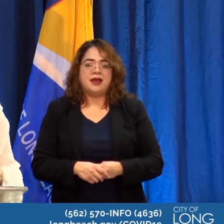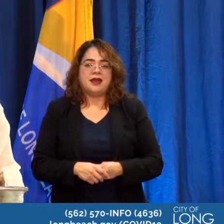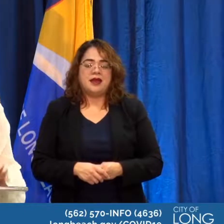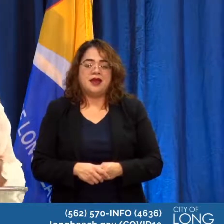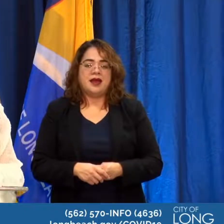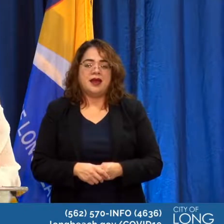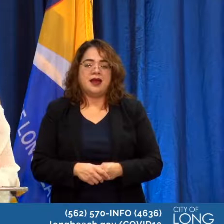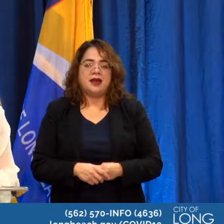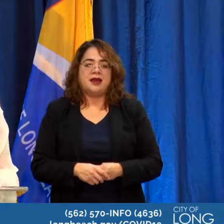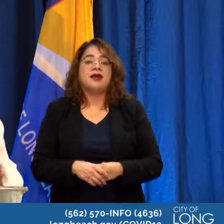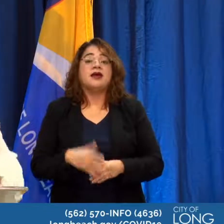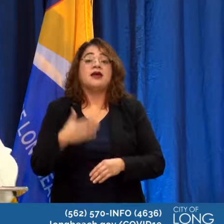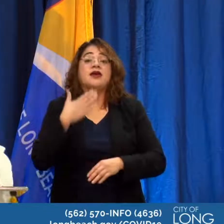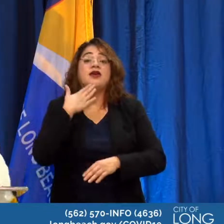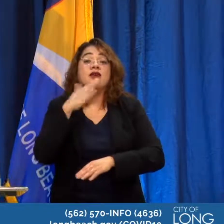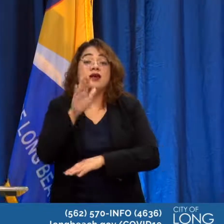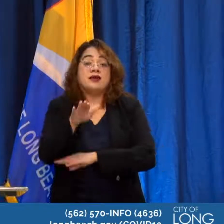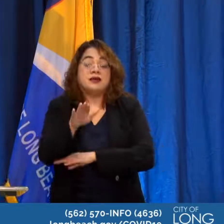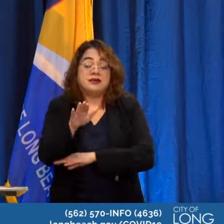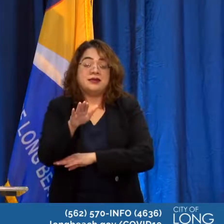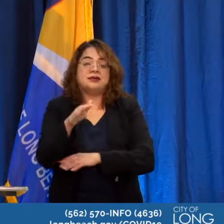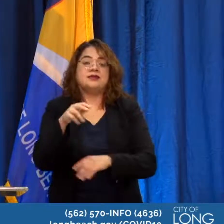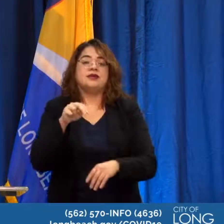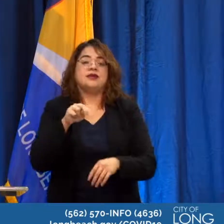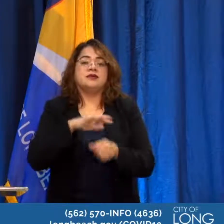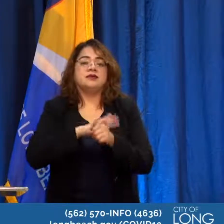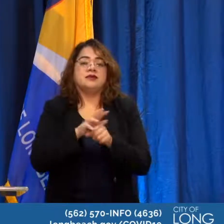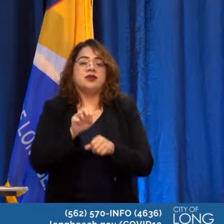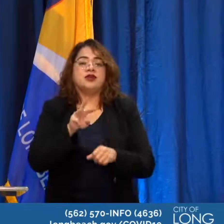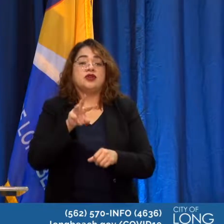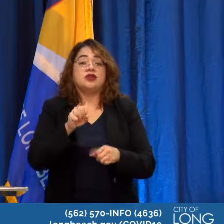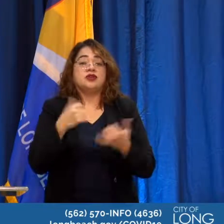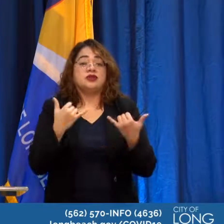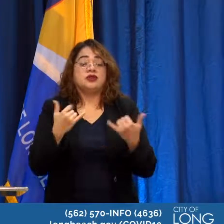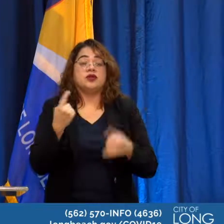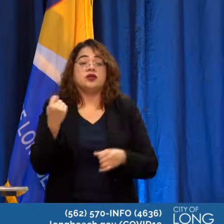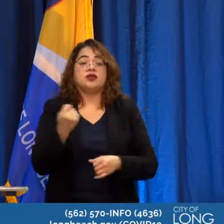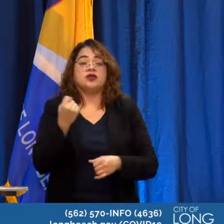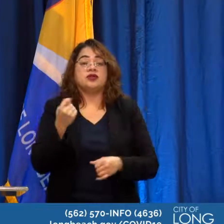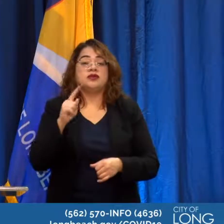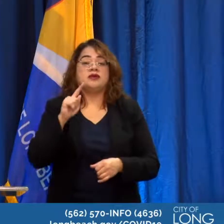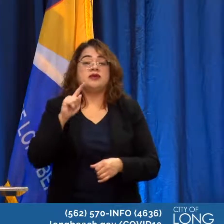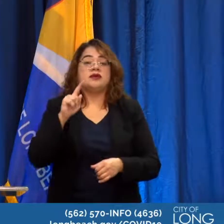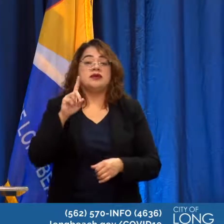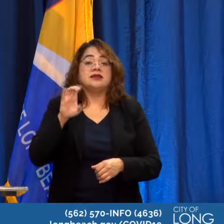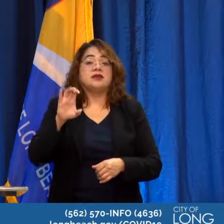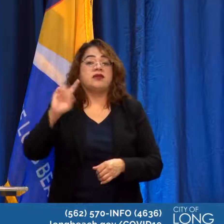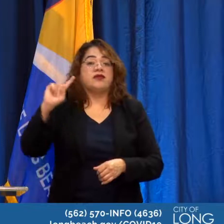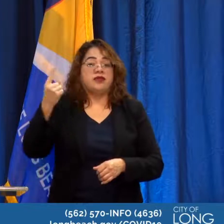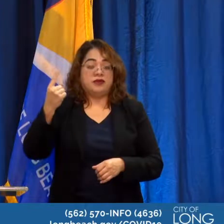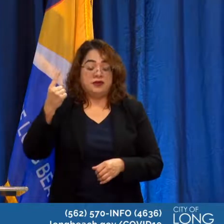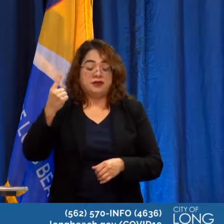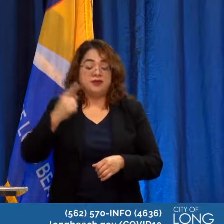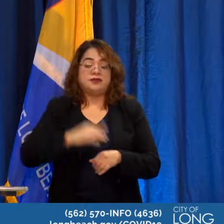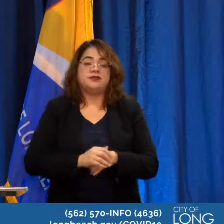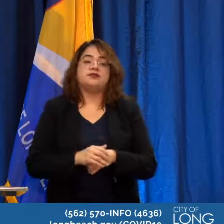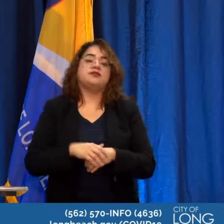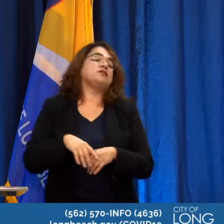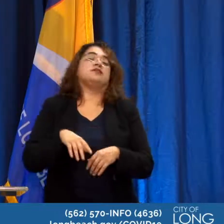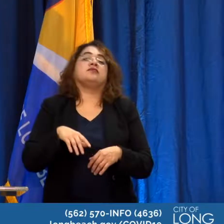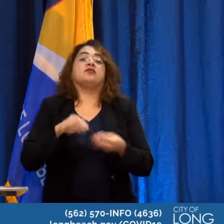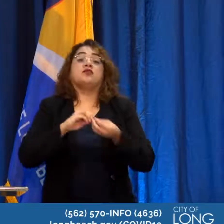Buenas tardes. Hoy es nuestro comunicado de prensa para hoy martes 1 de diciembre. Empecemos con datos